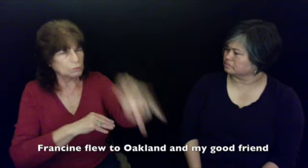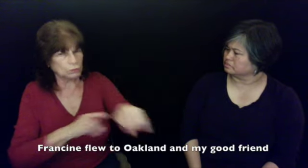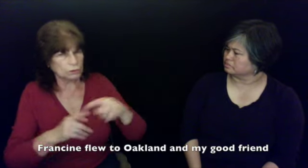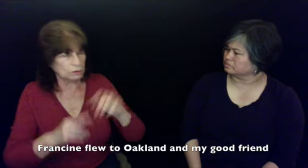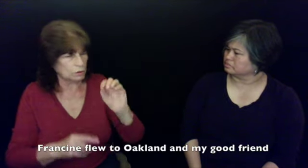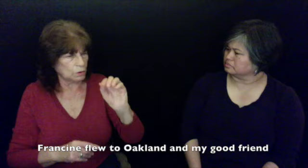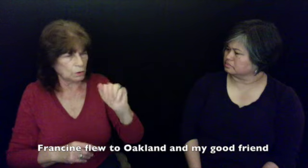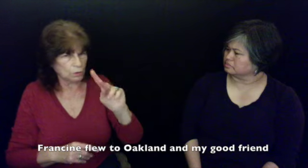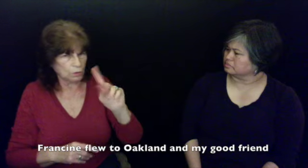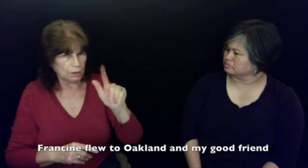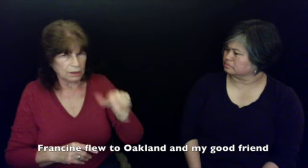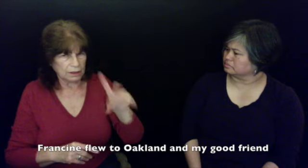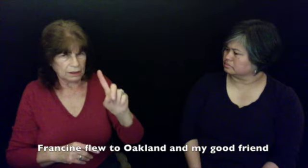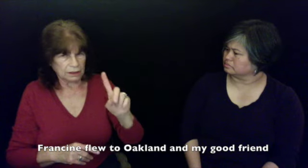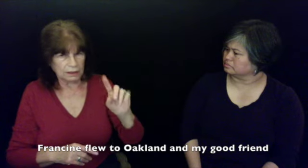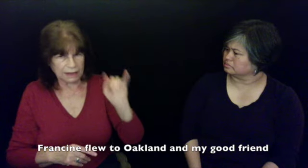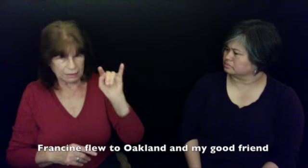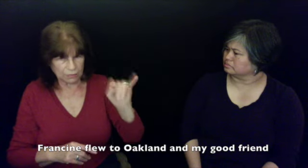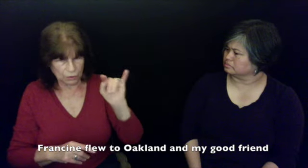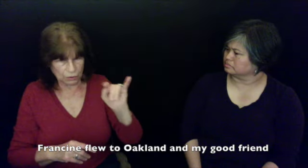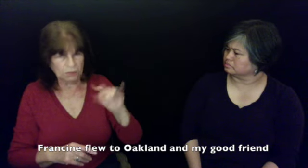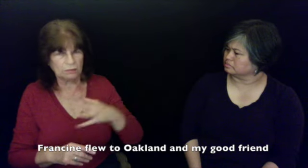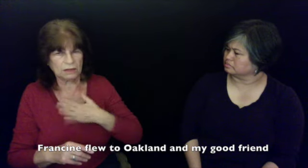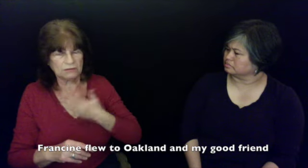Francine flew to Oakland to my good friend